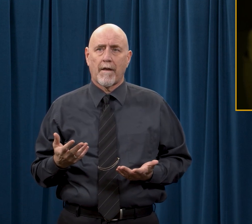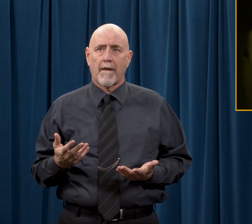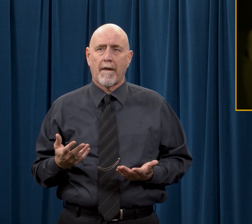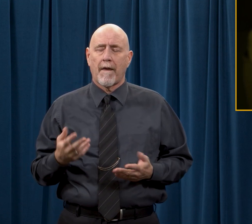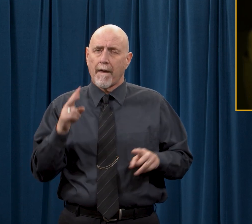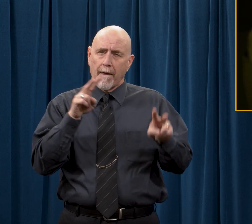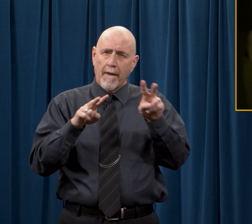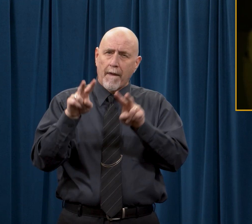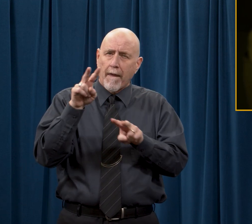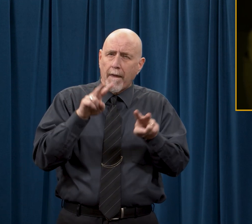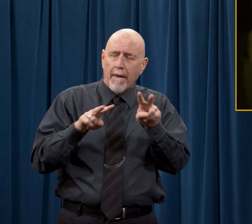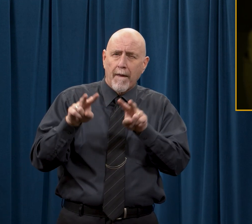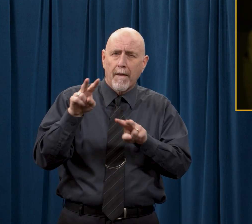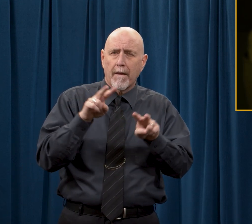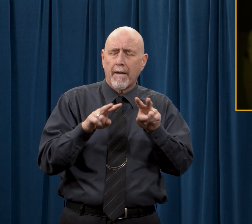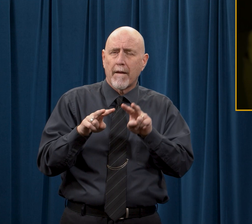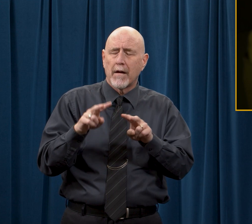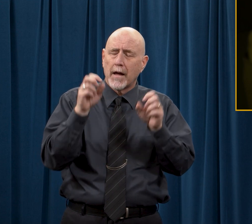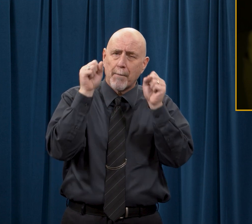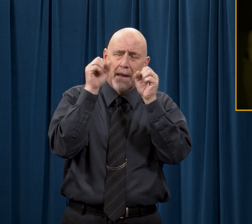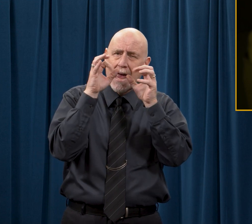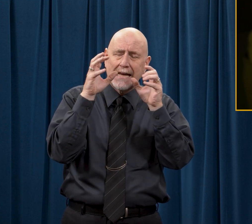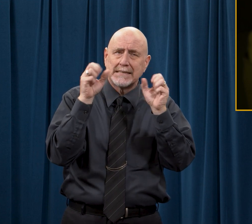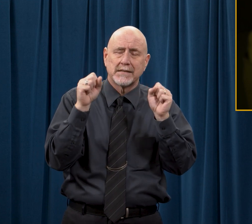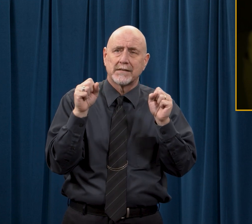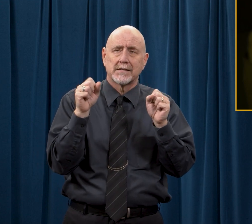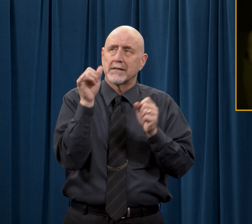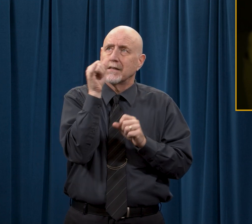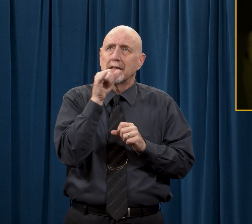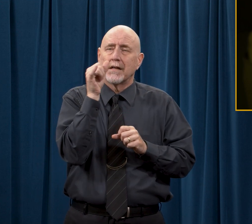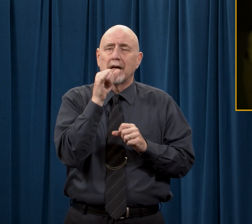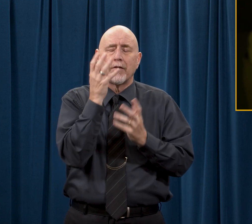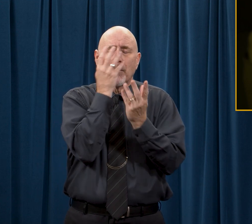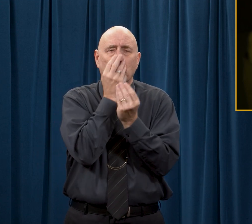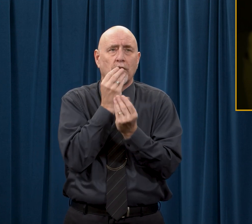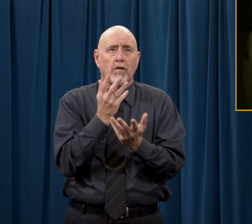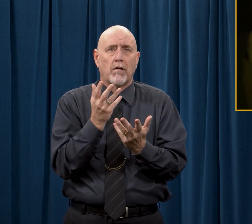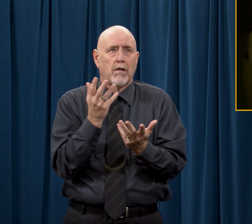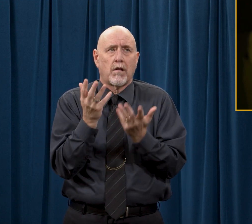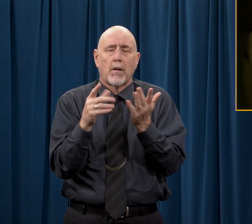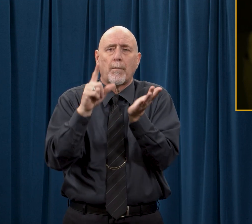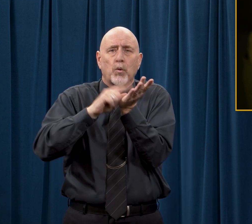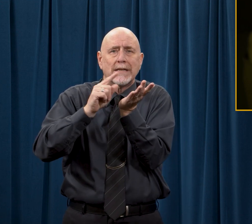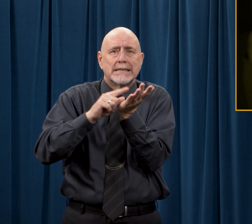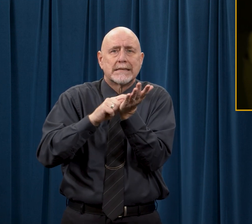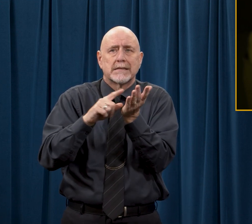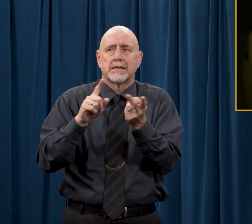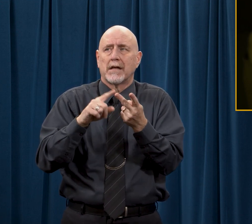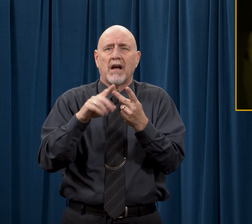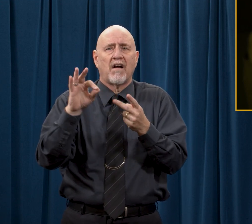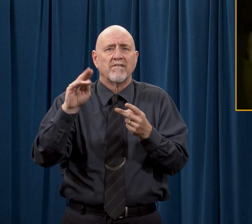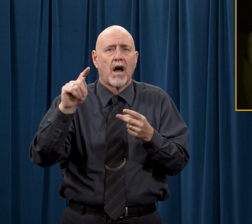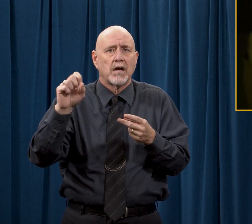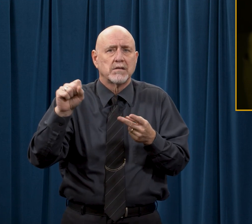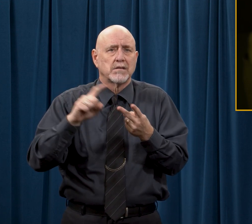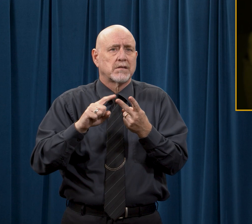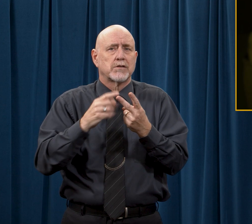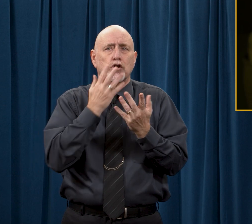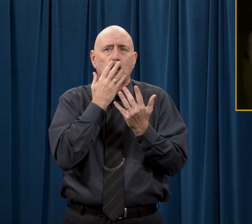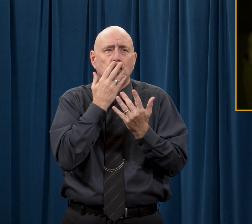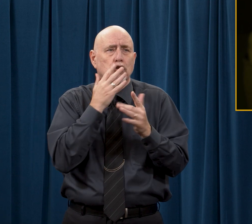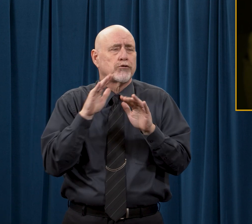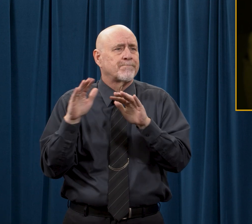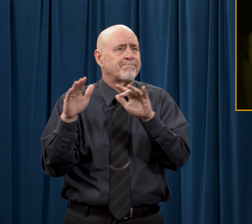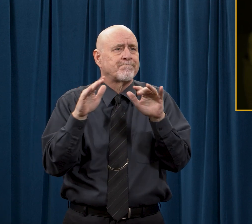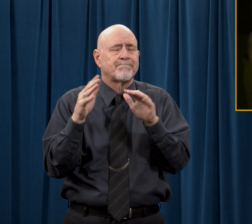text. As we look at this, we are amazed at the beautiful print, the